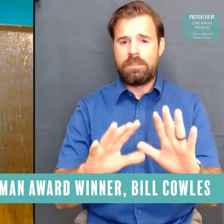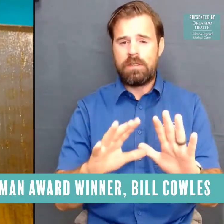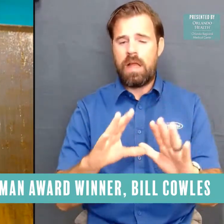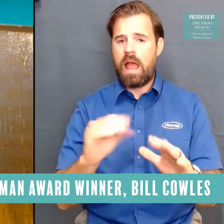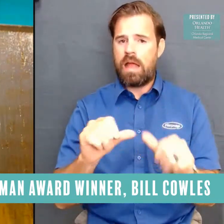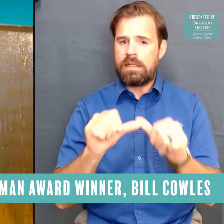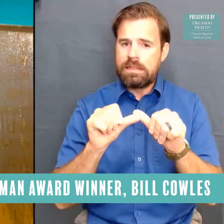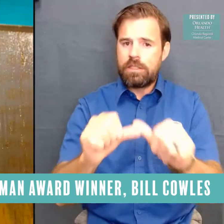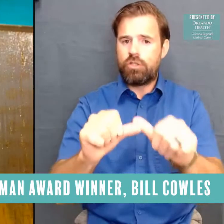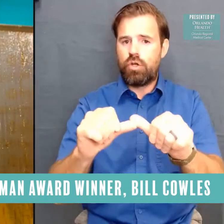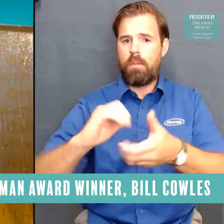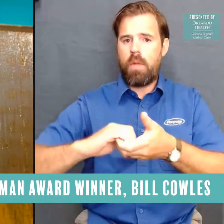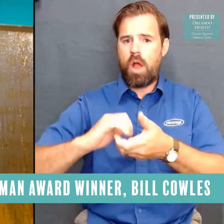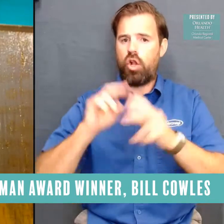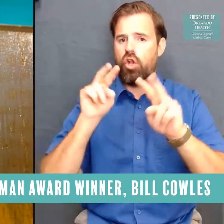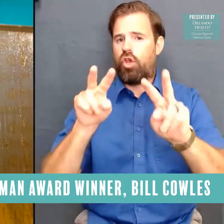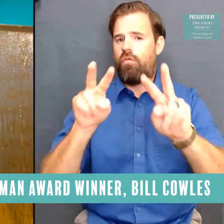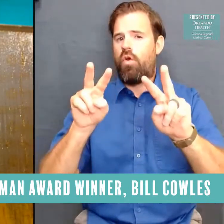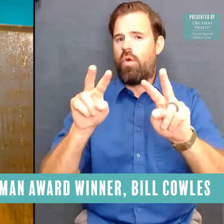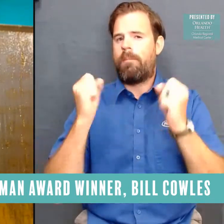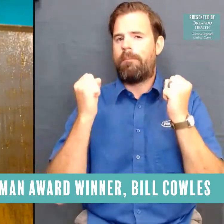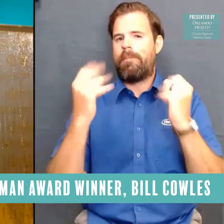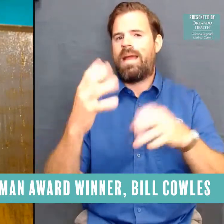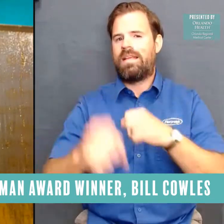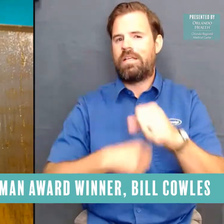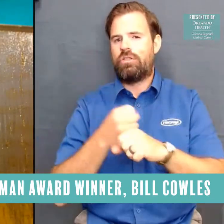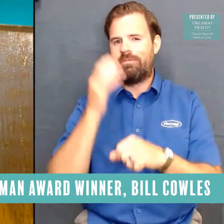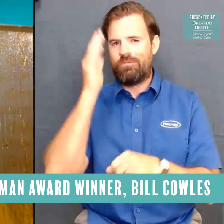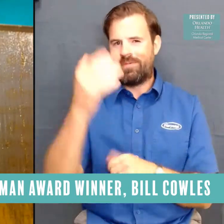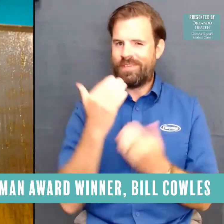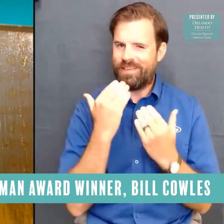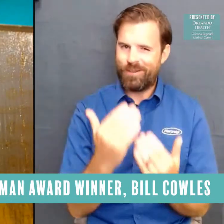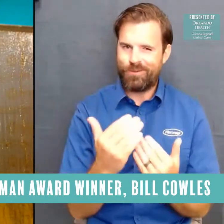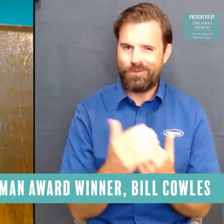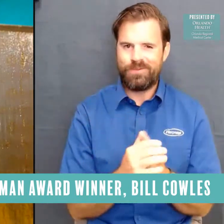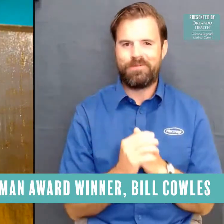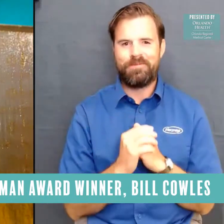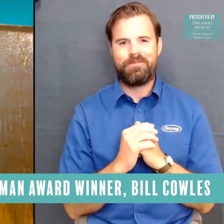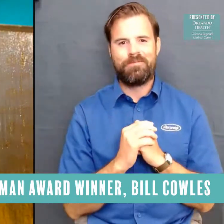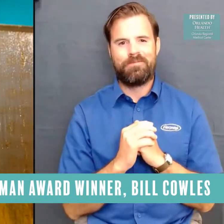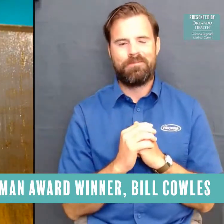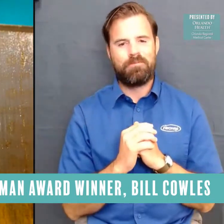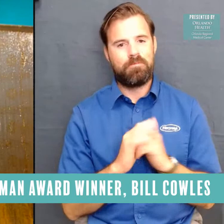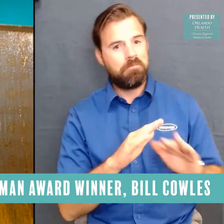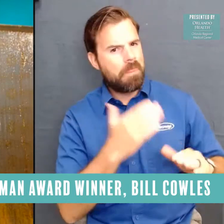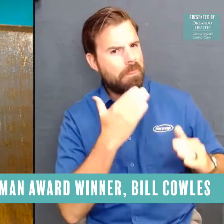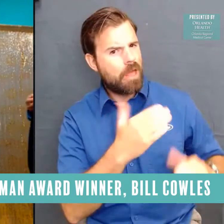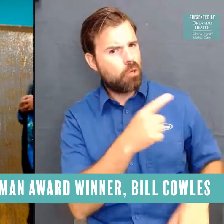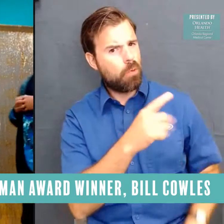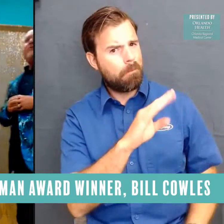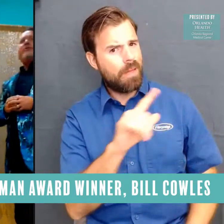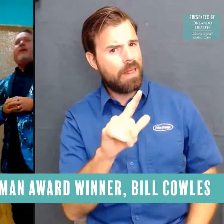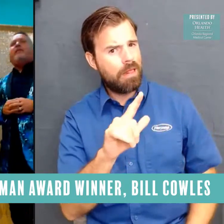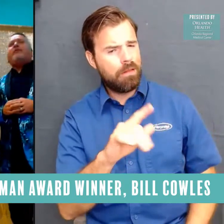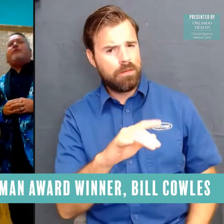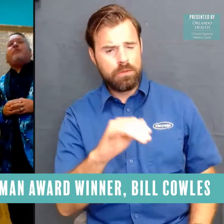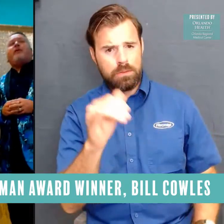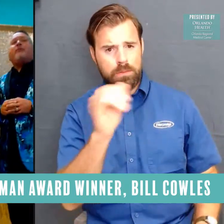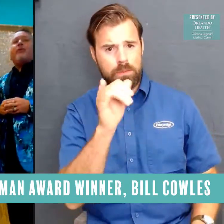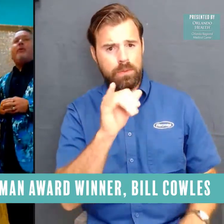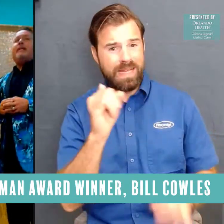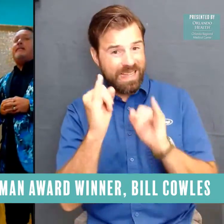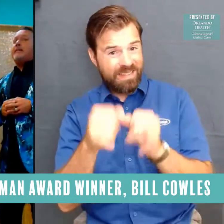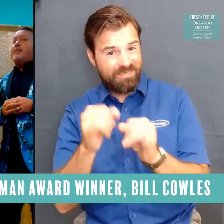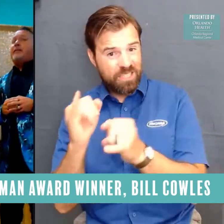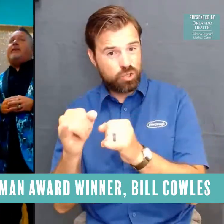continuing our partnership with CIL for many years to come. Thank you. Thank you, Bill. Not only do individuals